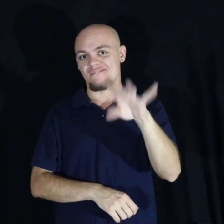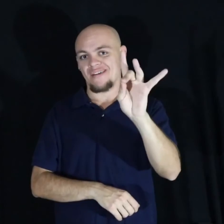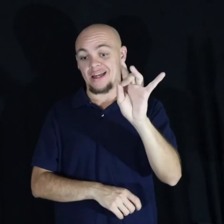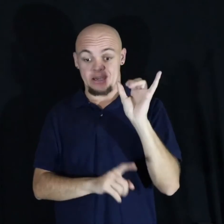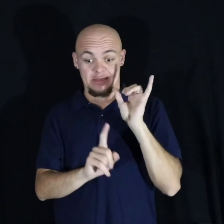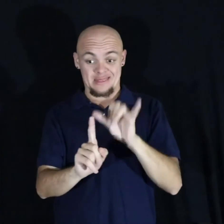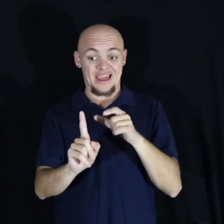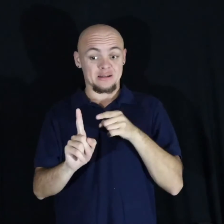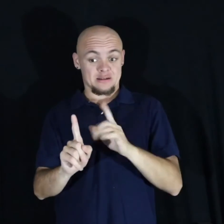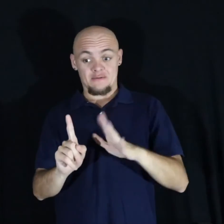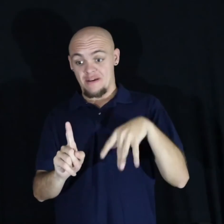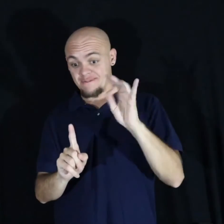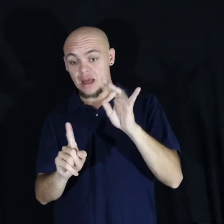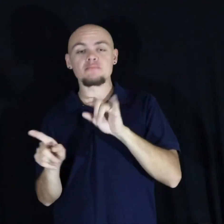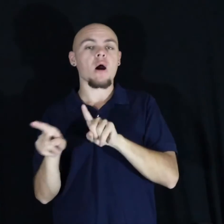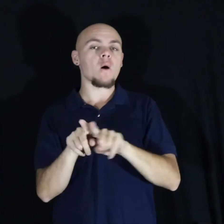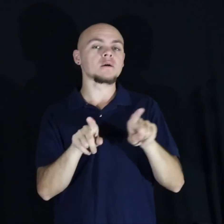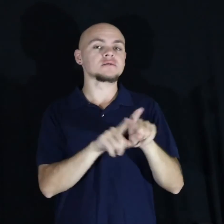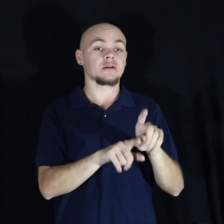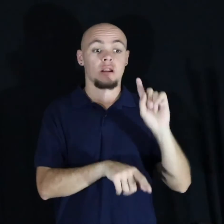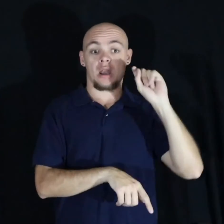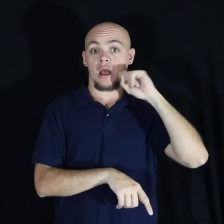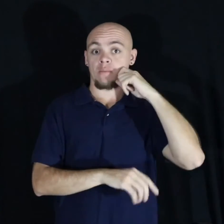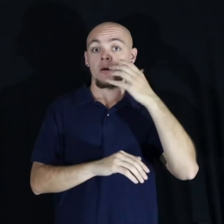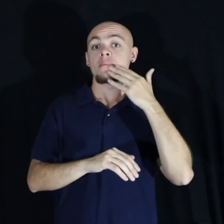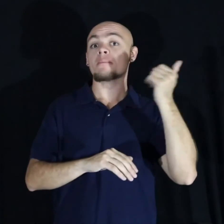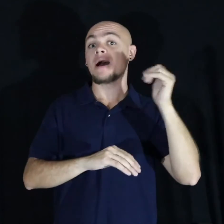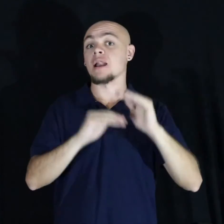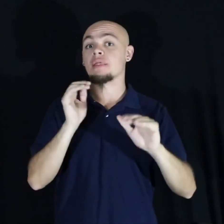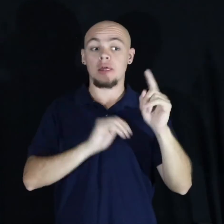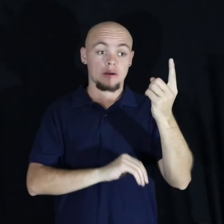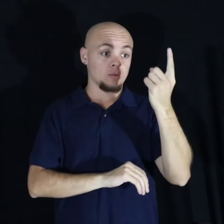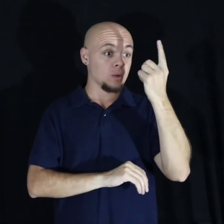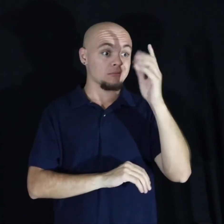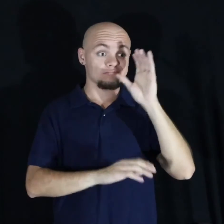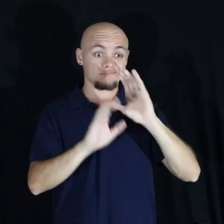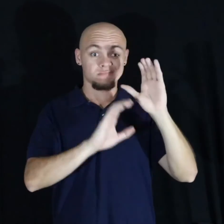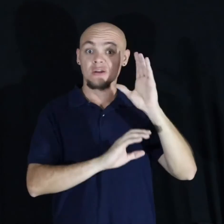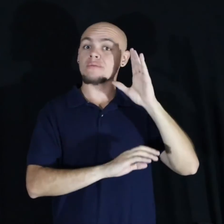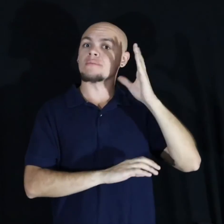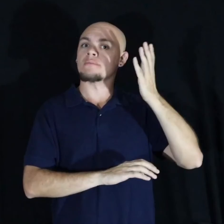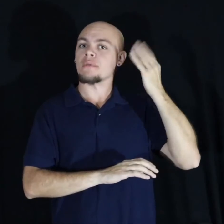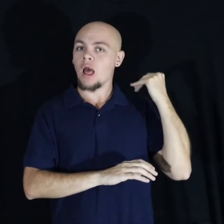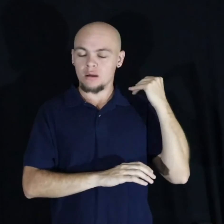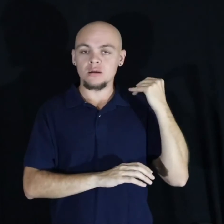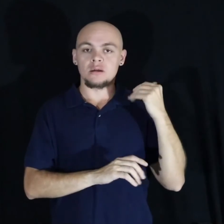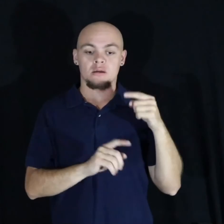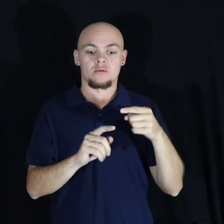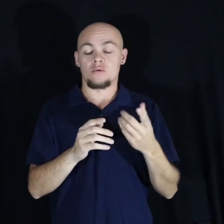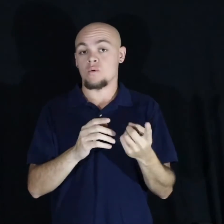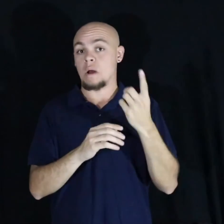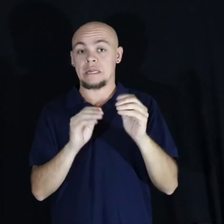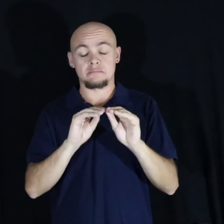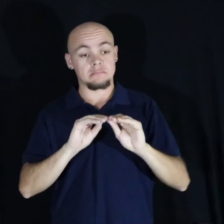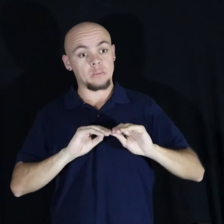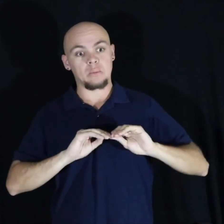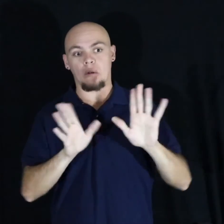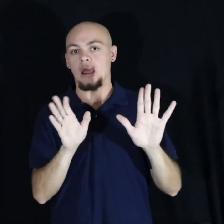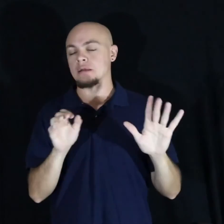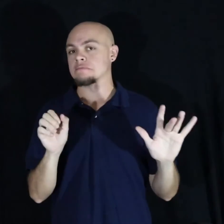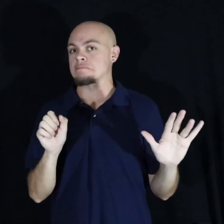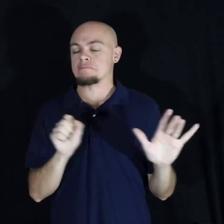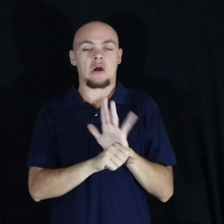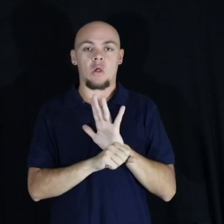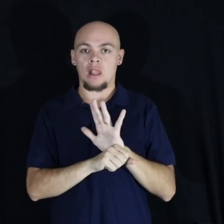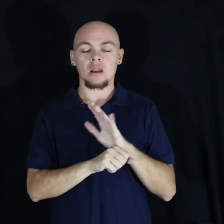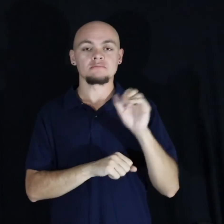this, but you might end up finding an apple that is even better than the one you'd been searching for back home. One is much brighter and fuller.